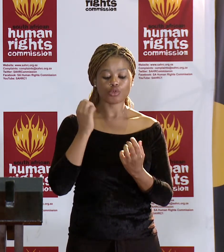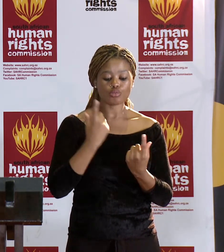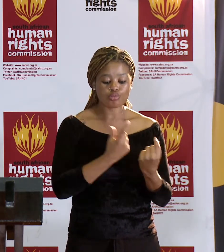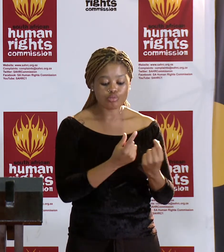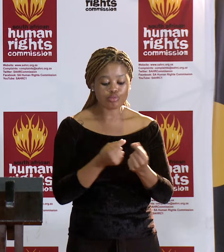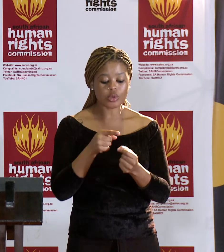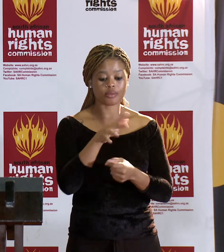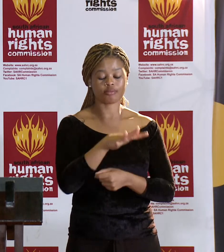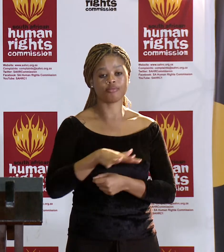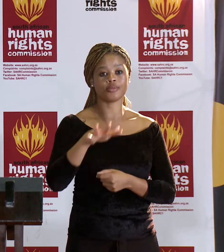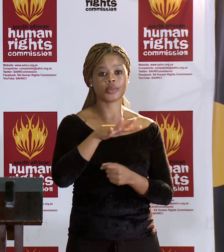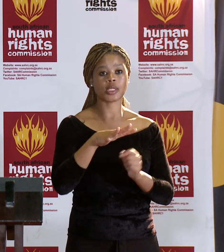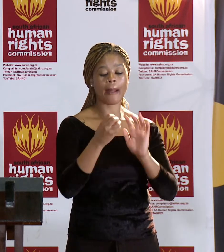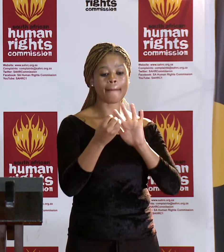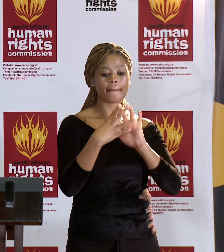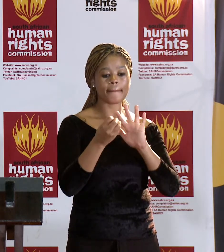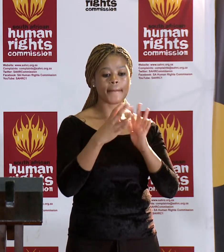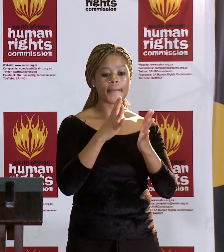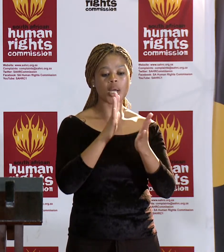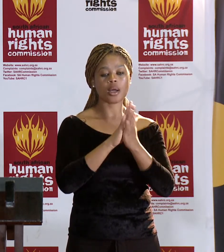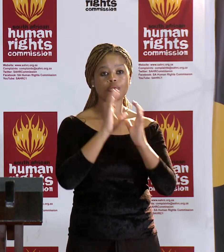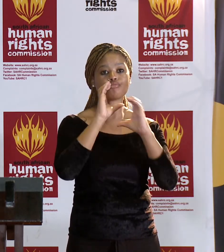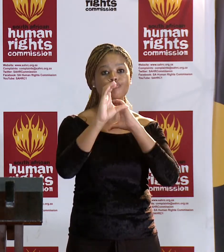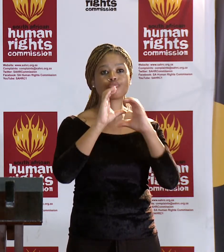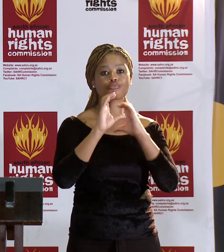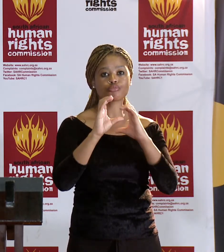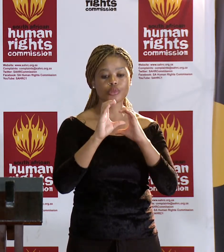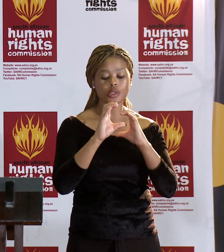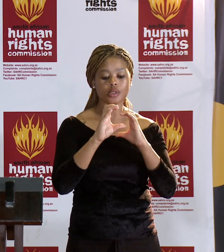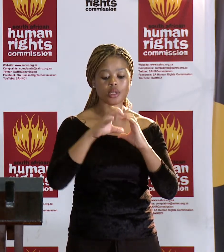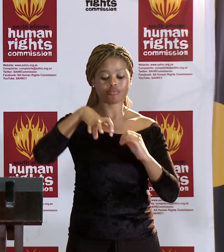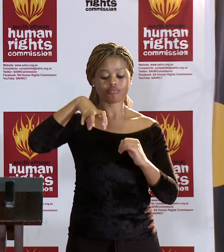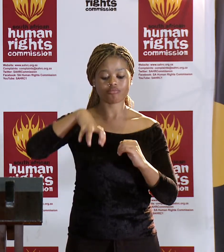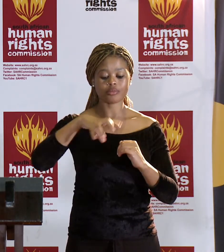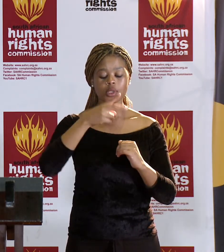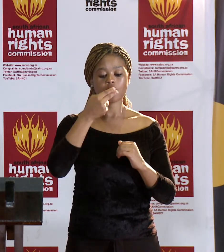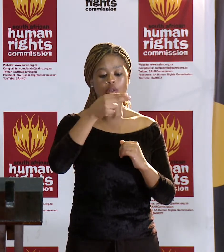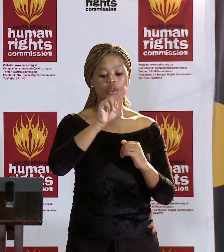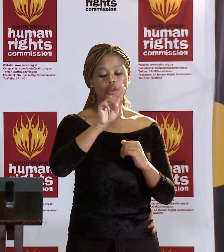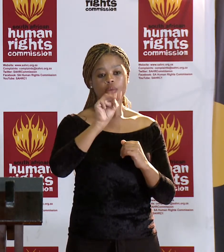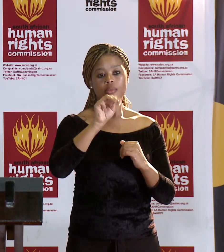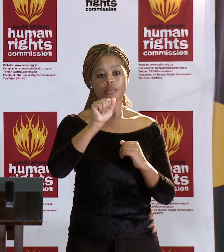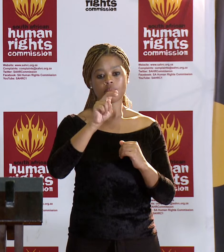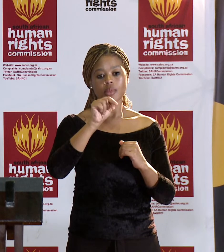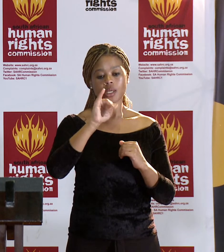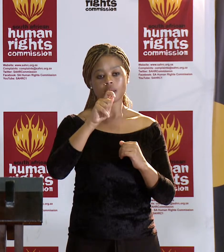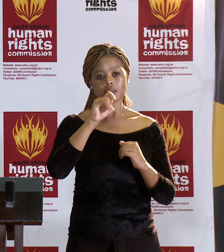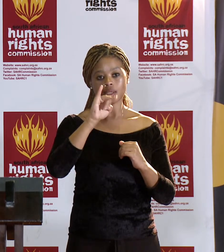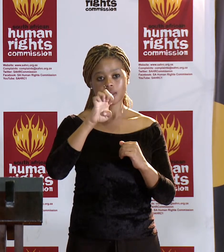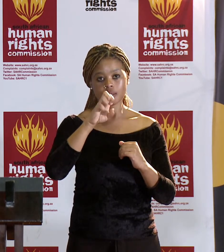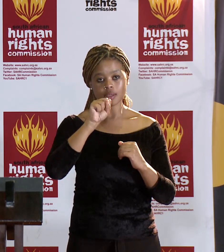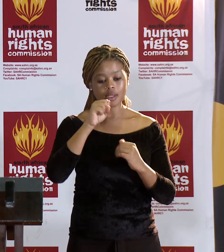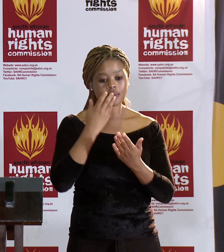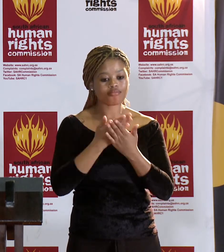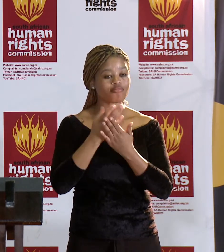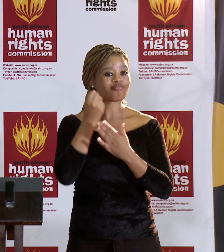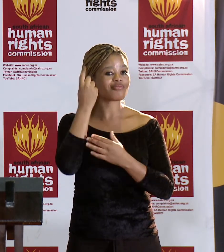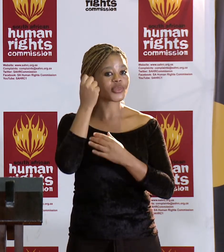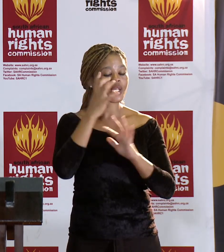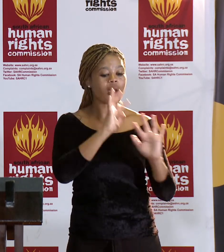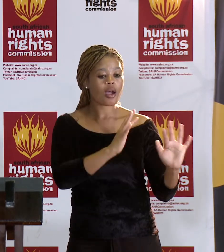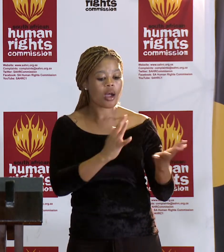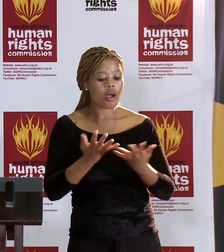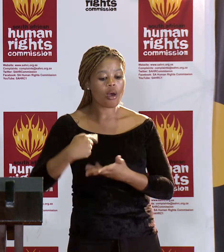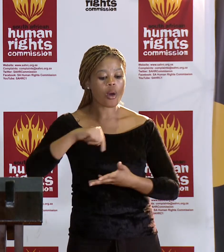platforms. Our media studies and communication courses within our Faculty of Humanities teach analysis and understandings of how